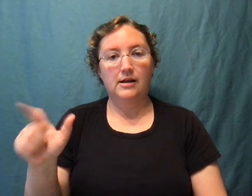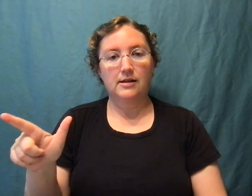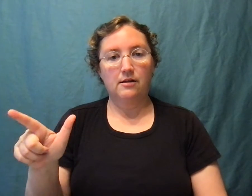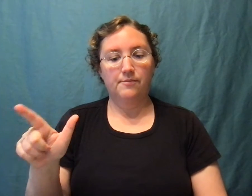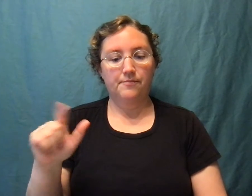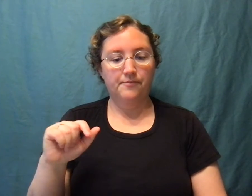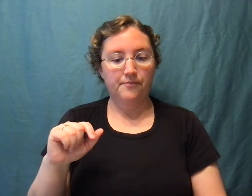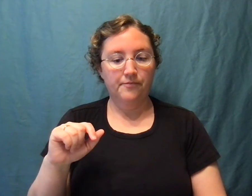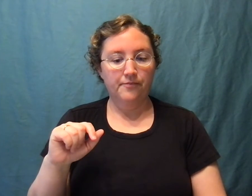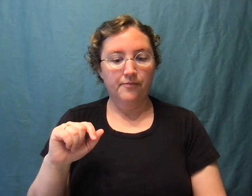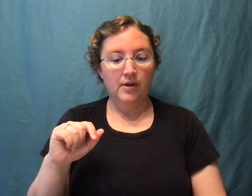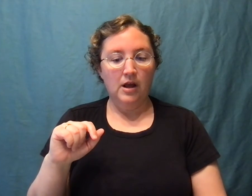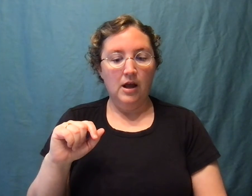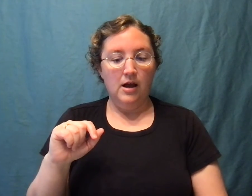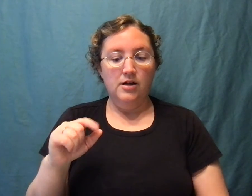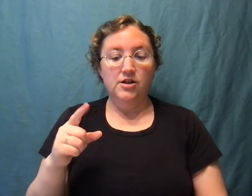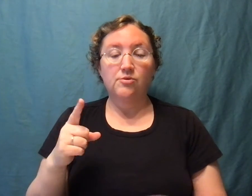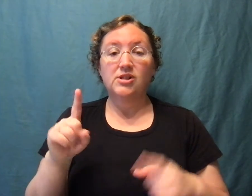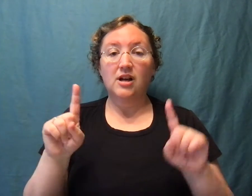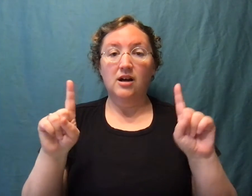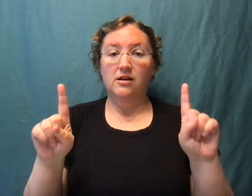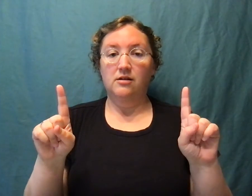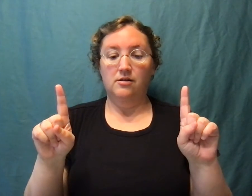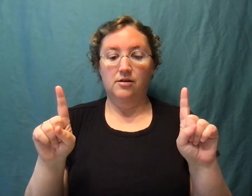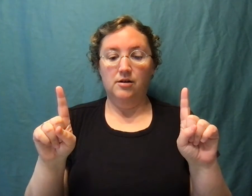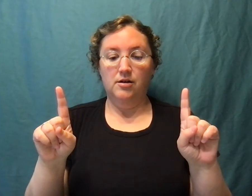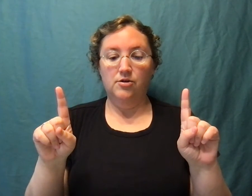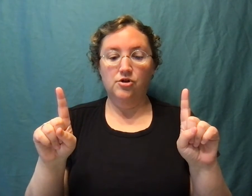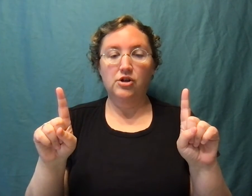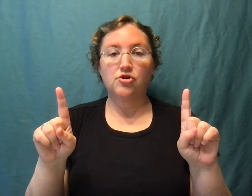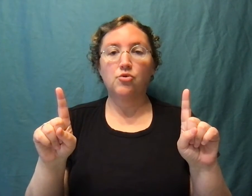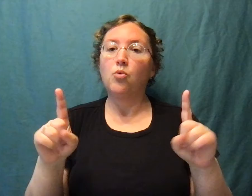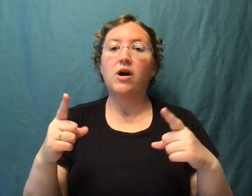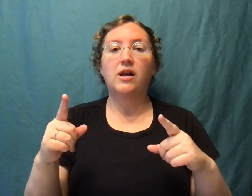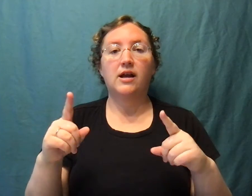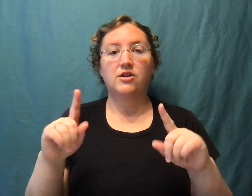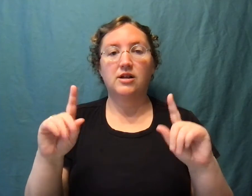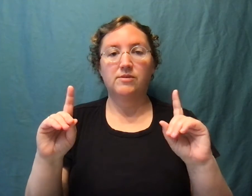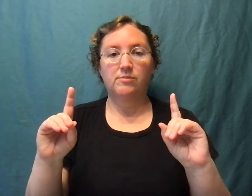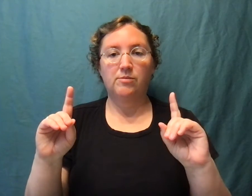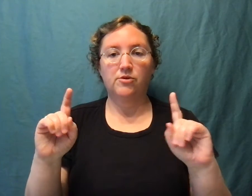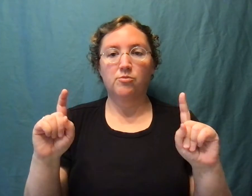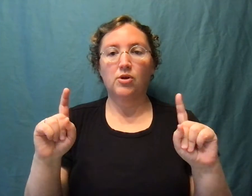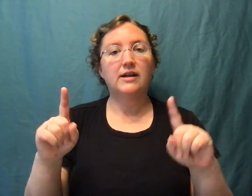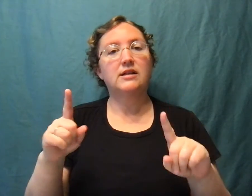ASL. To sign, usually use your one hand shape. Some people are more like D's.